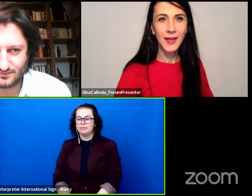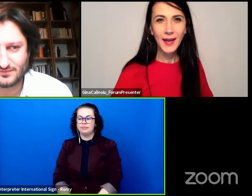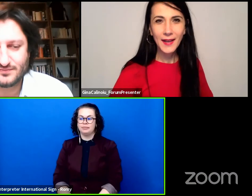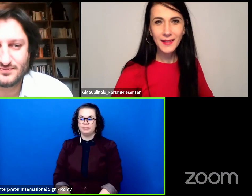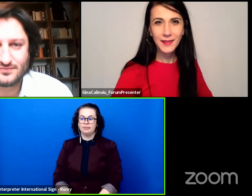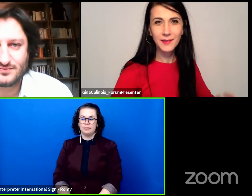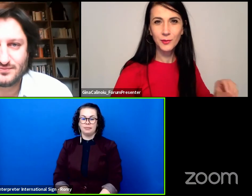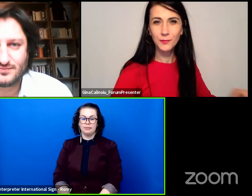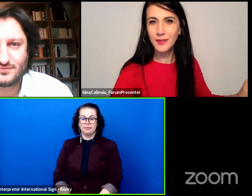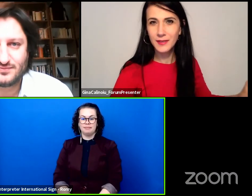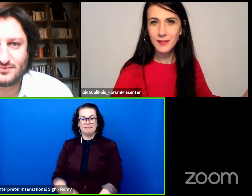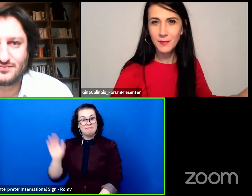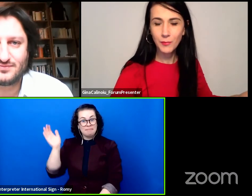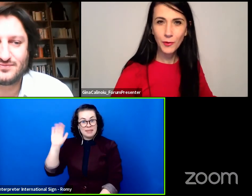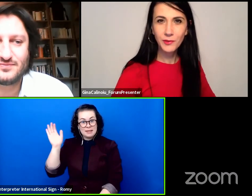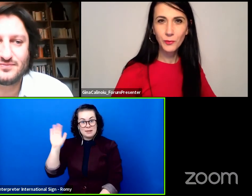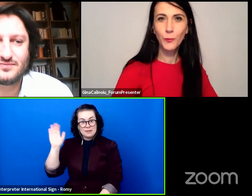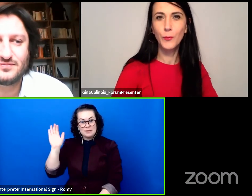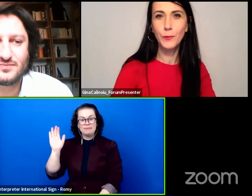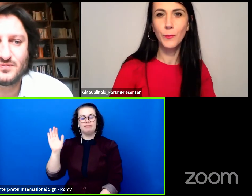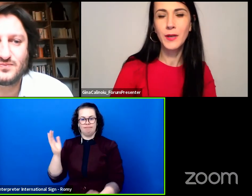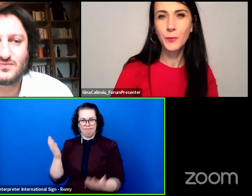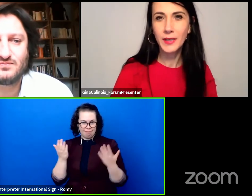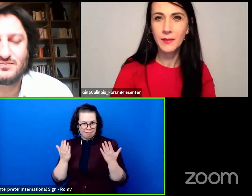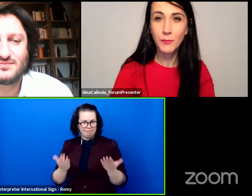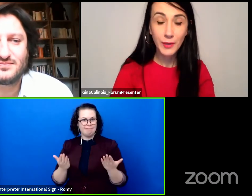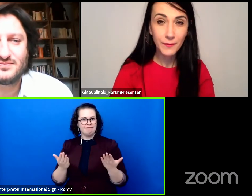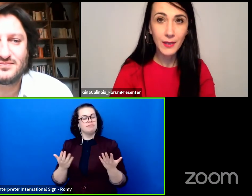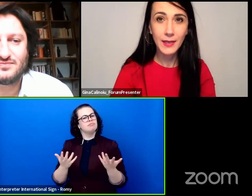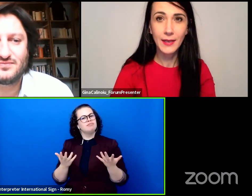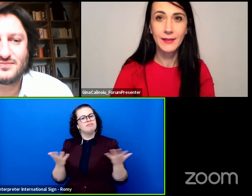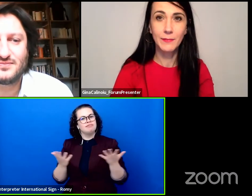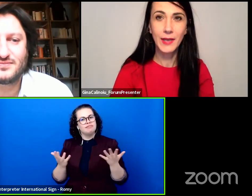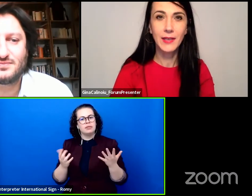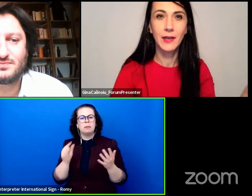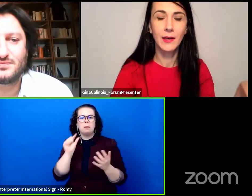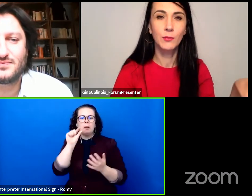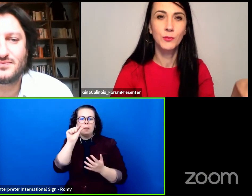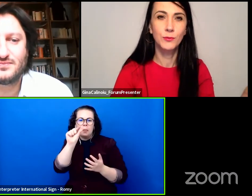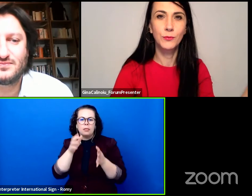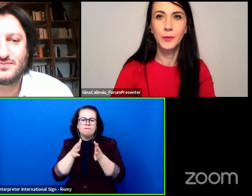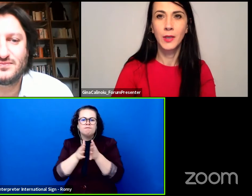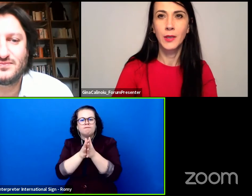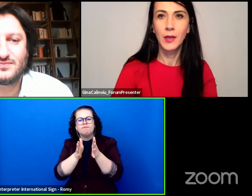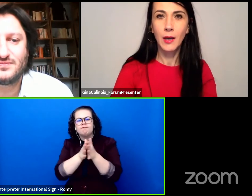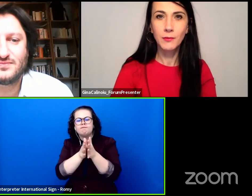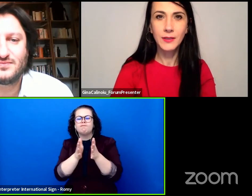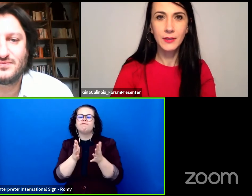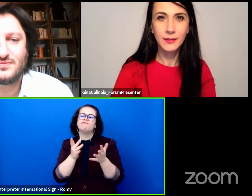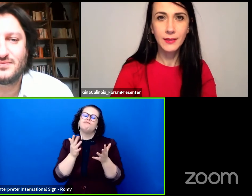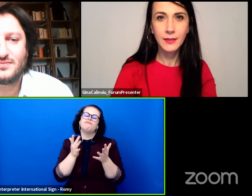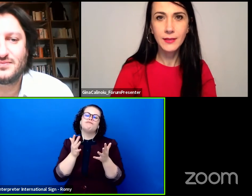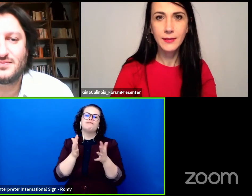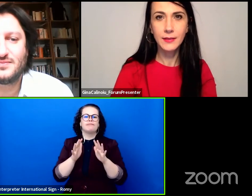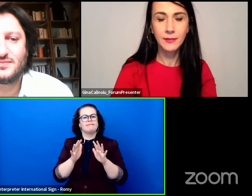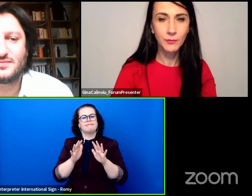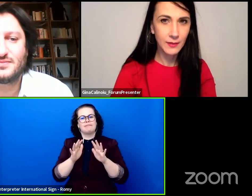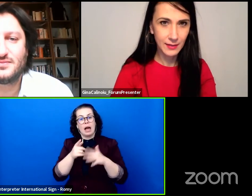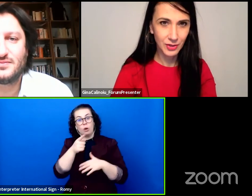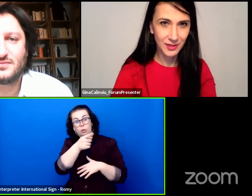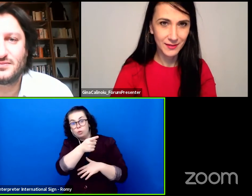Hi again, so this is the point where we can briefly explain how the attendees